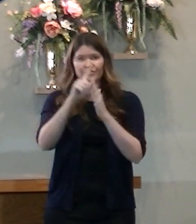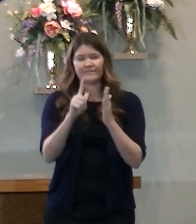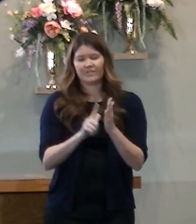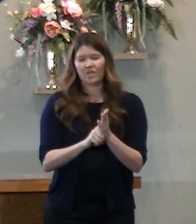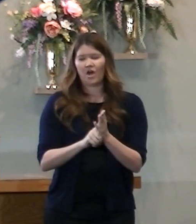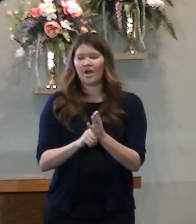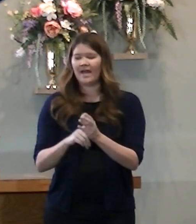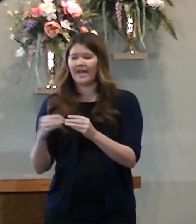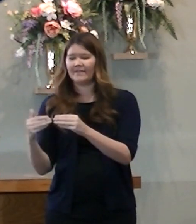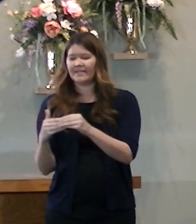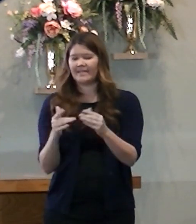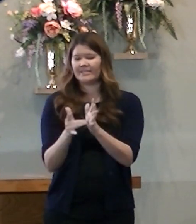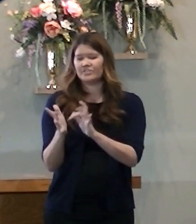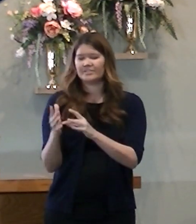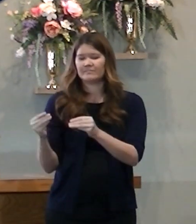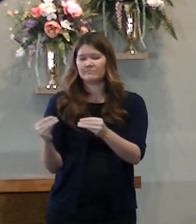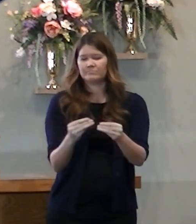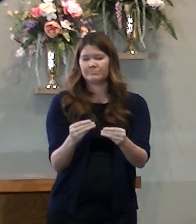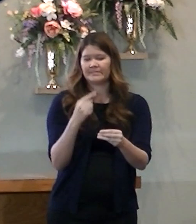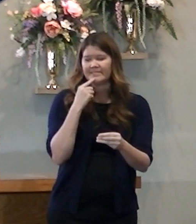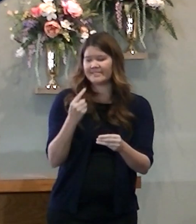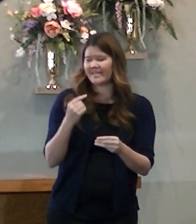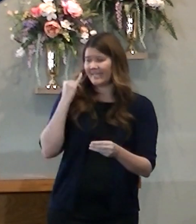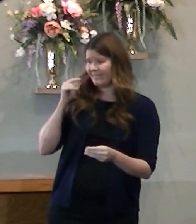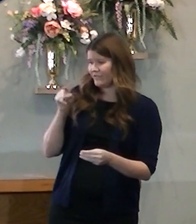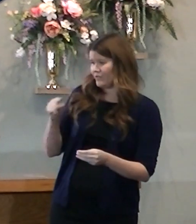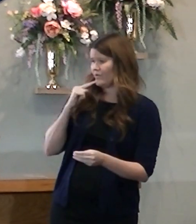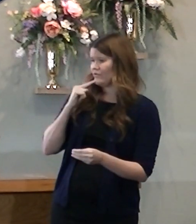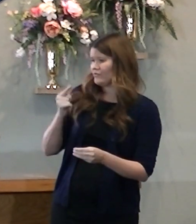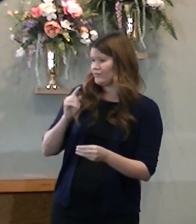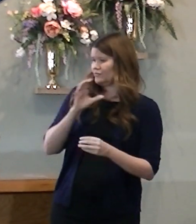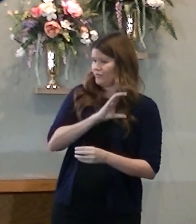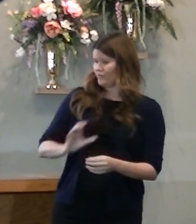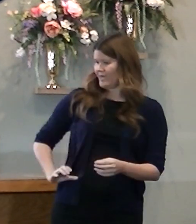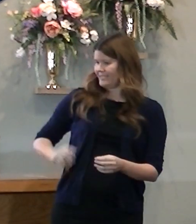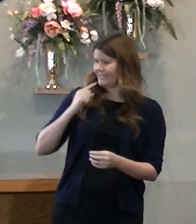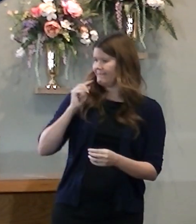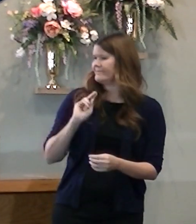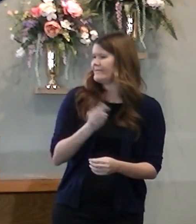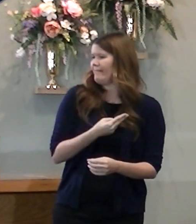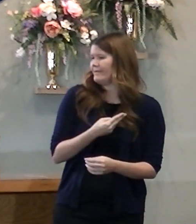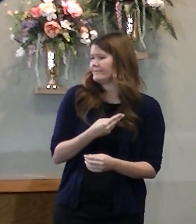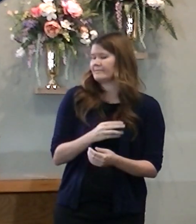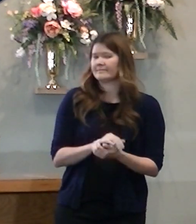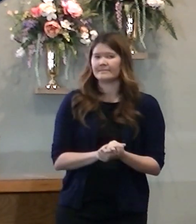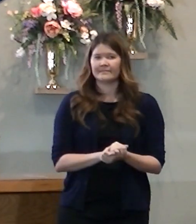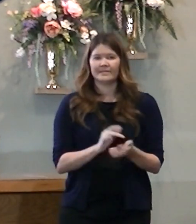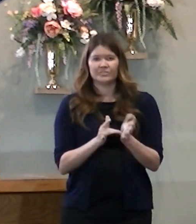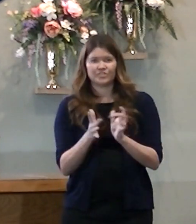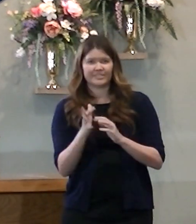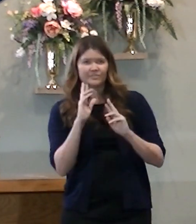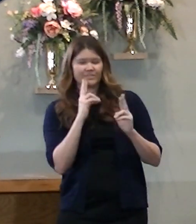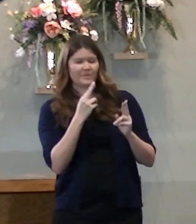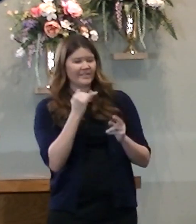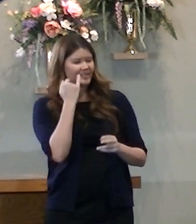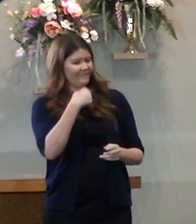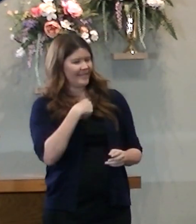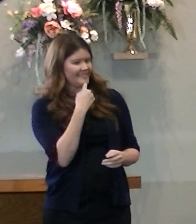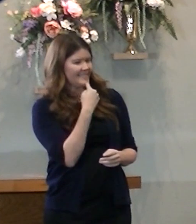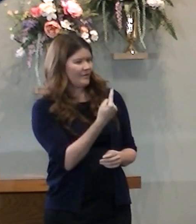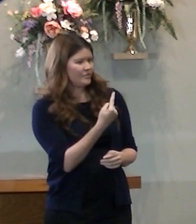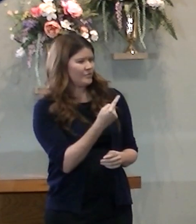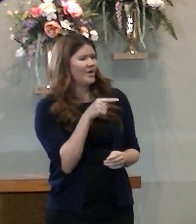their council and said, "If you are the Christ, tell us." But he said to them, "If I tell